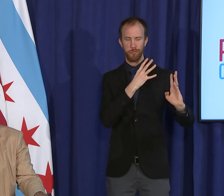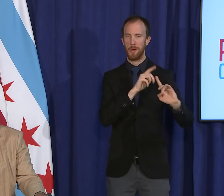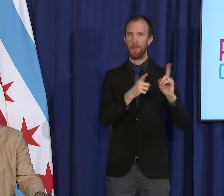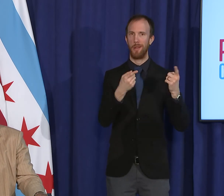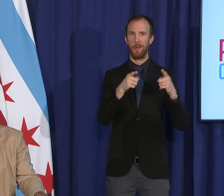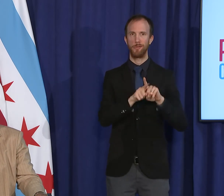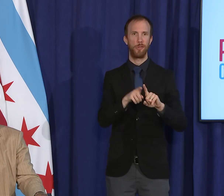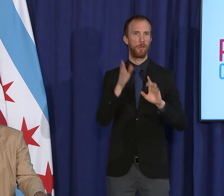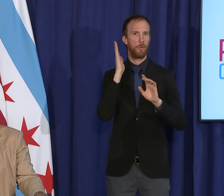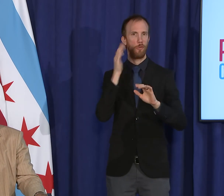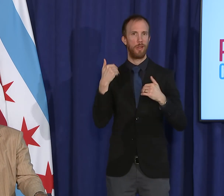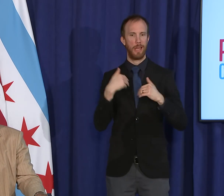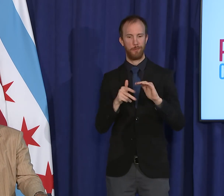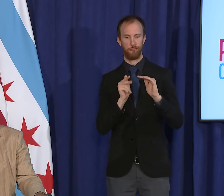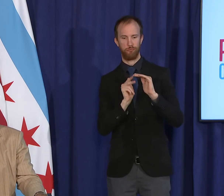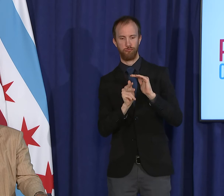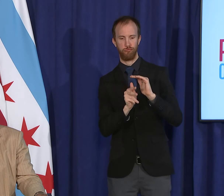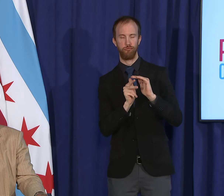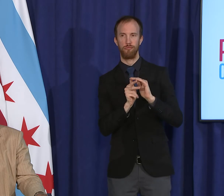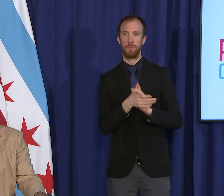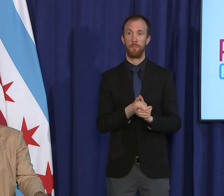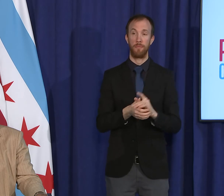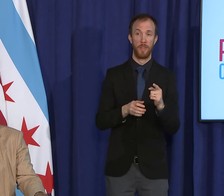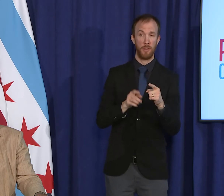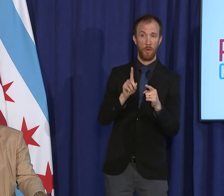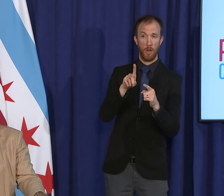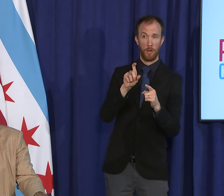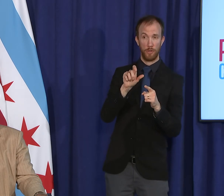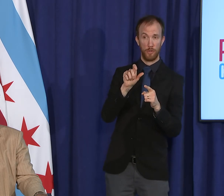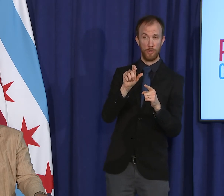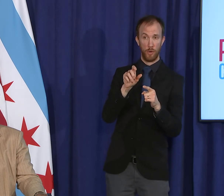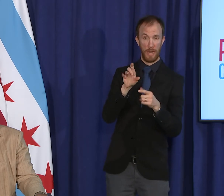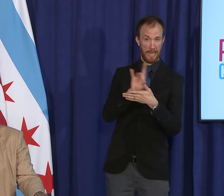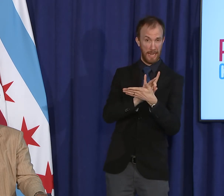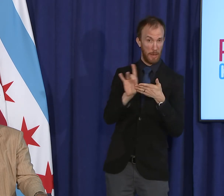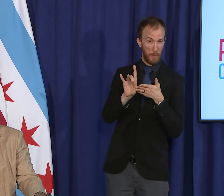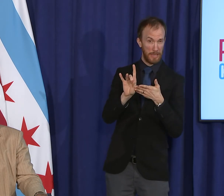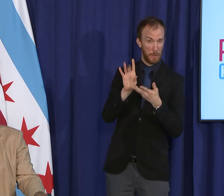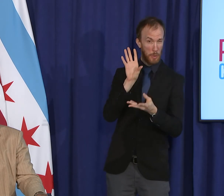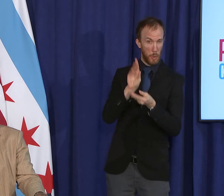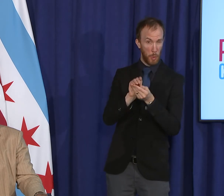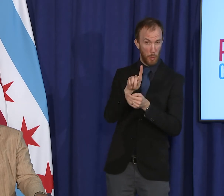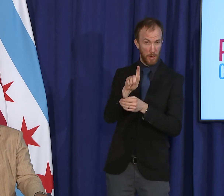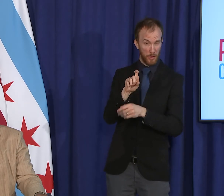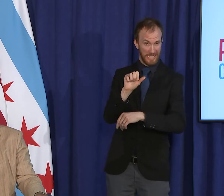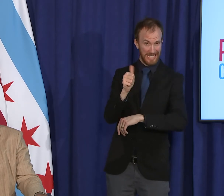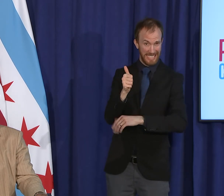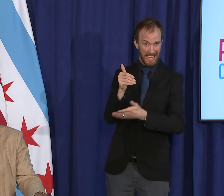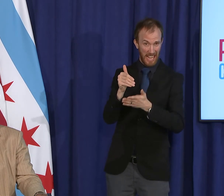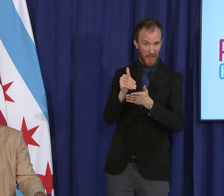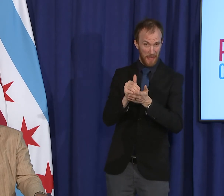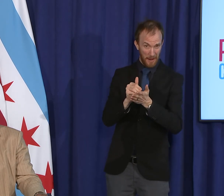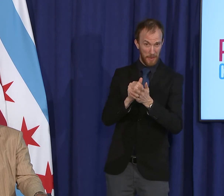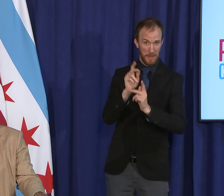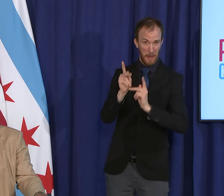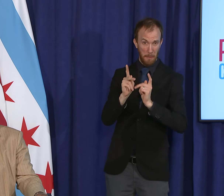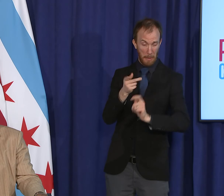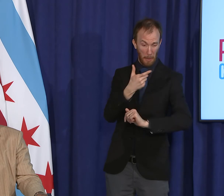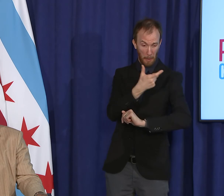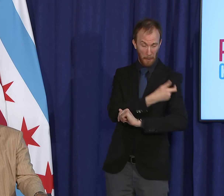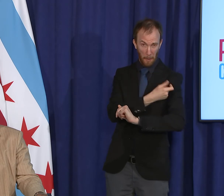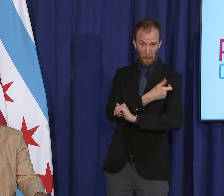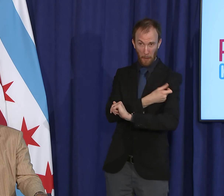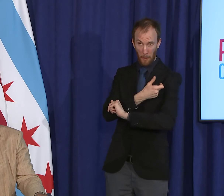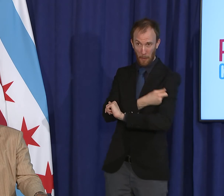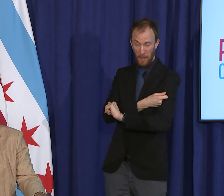well. 110,000 people you hope to reach during those 8 weeks. If Dr. already went over this a little bit,